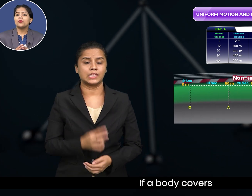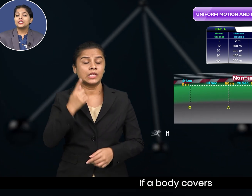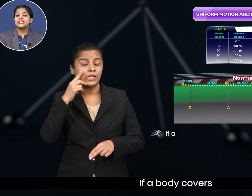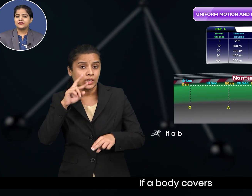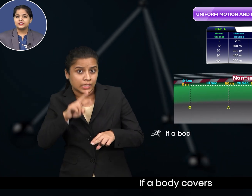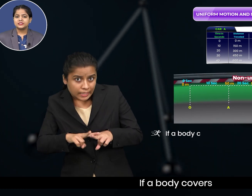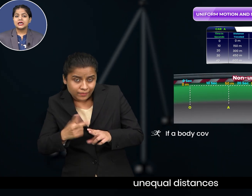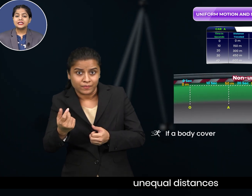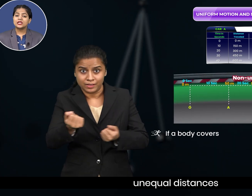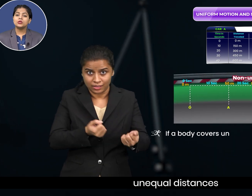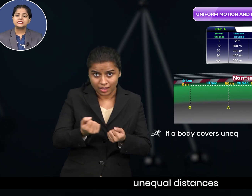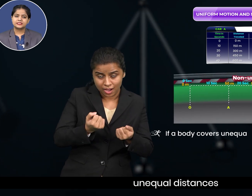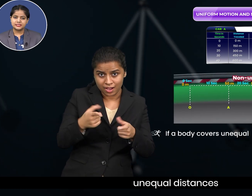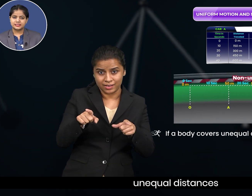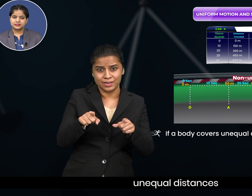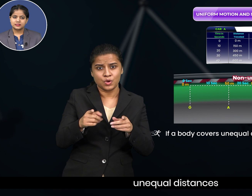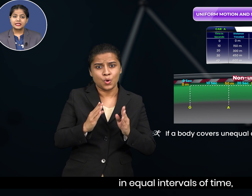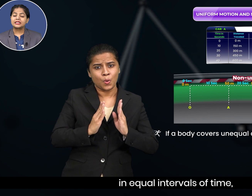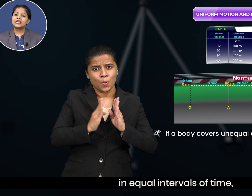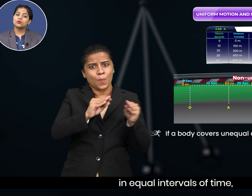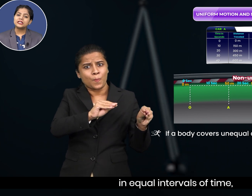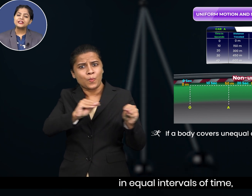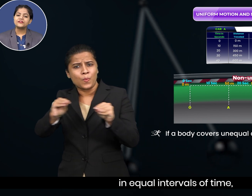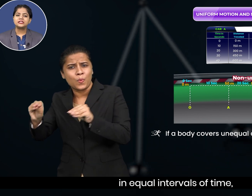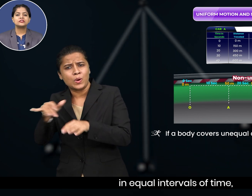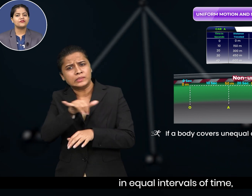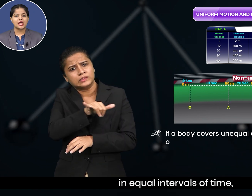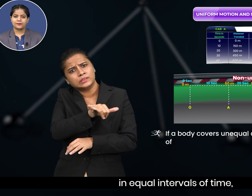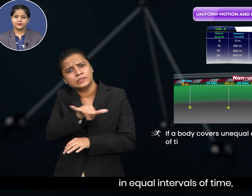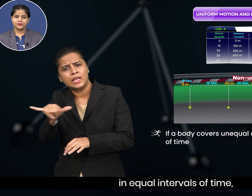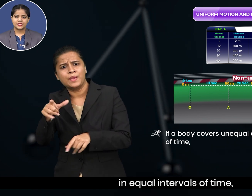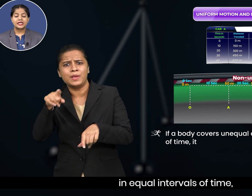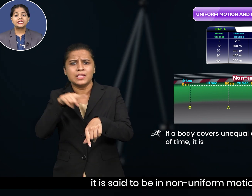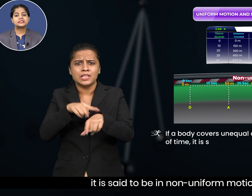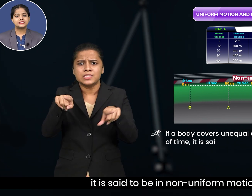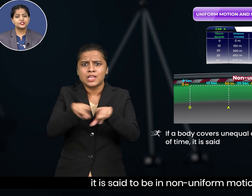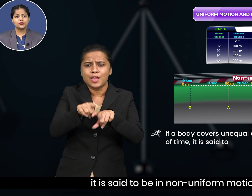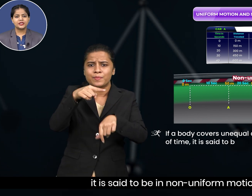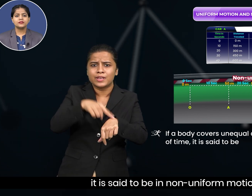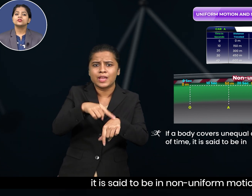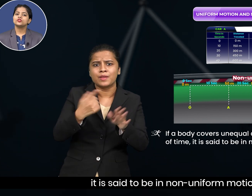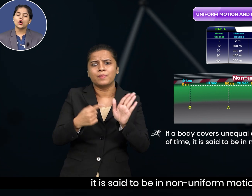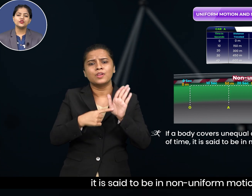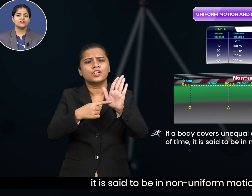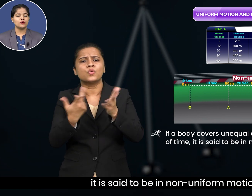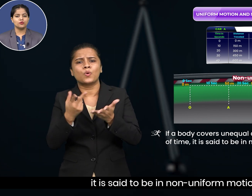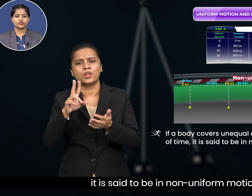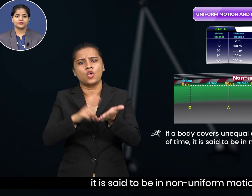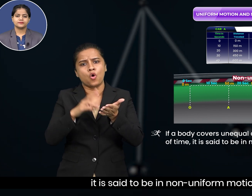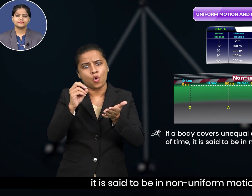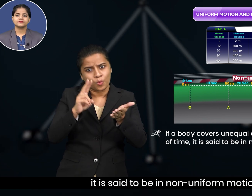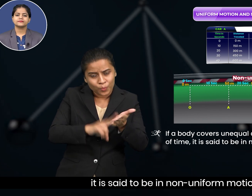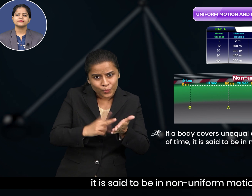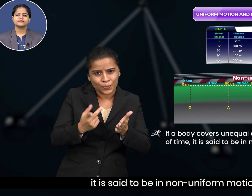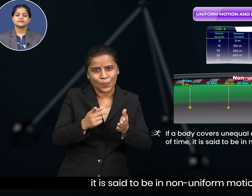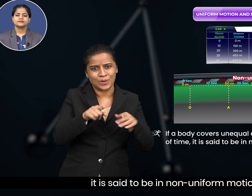If a body covers unequal distances in equal intervals of time, it is said to be in non-uniform motion.